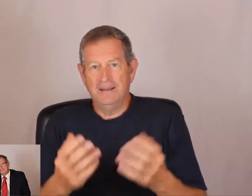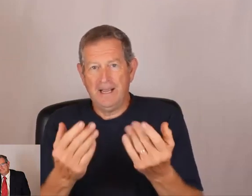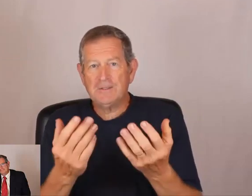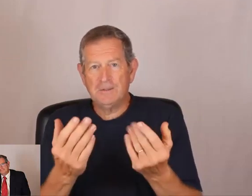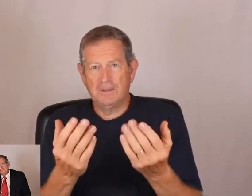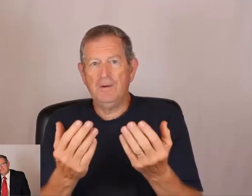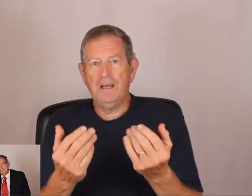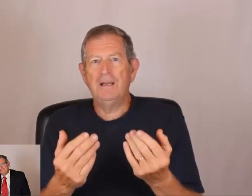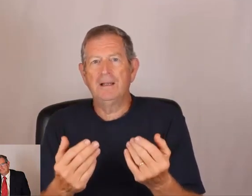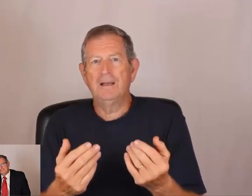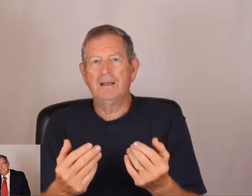Answer, go ahead.